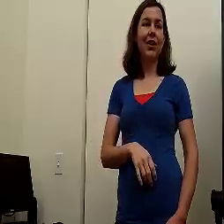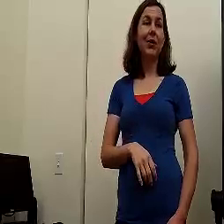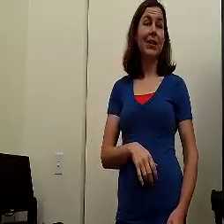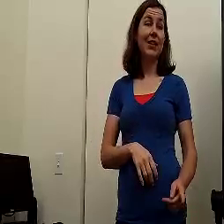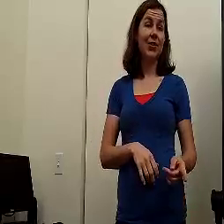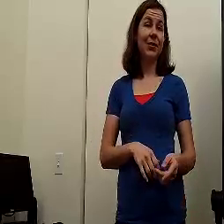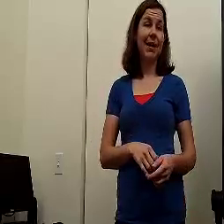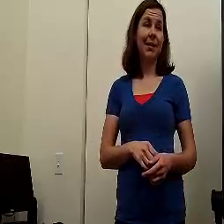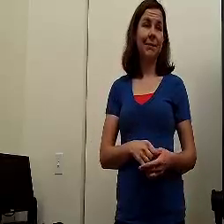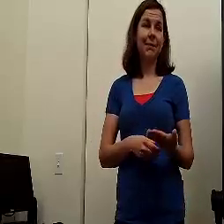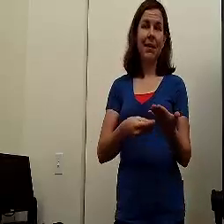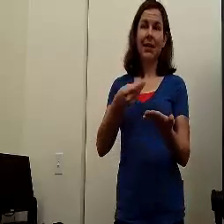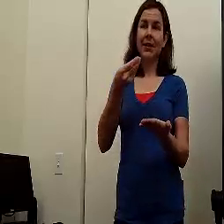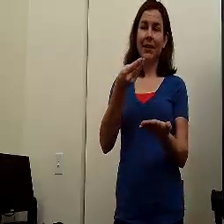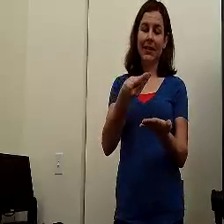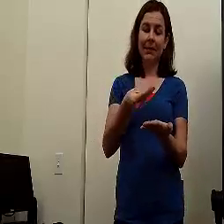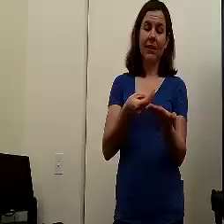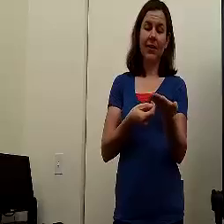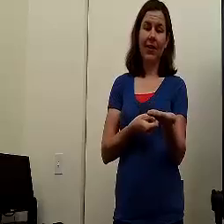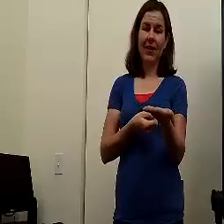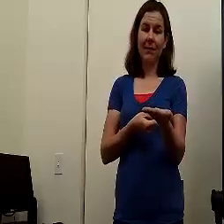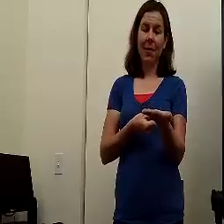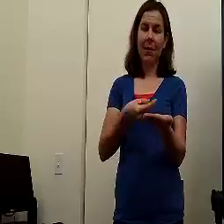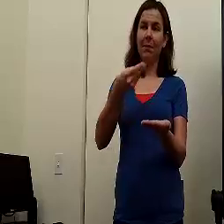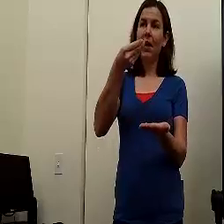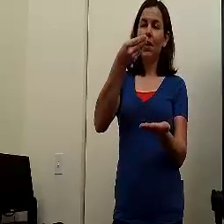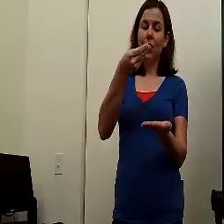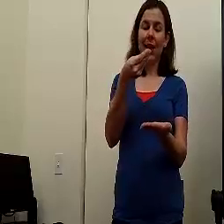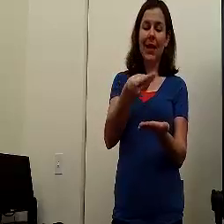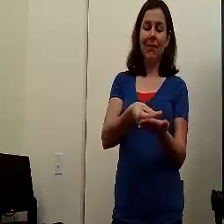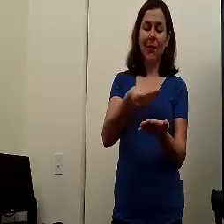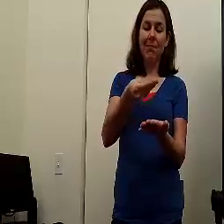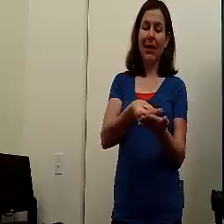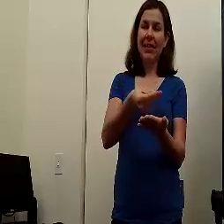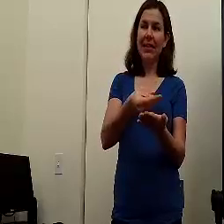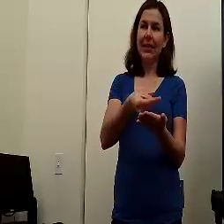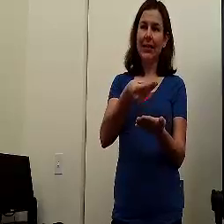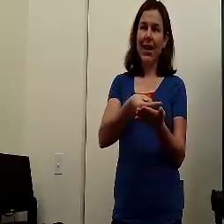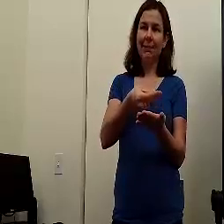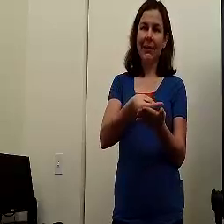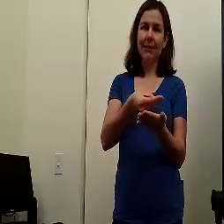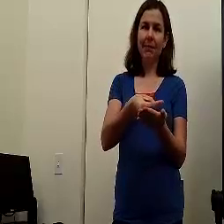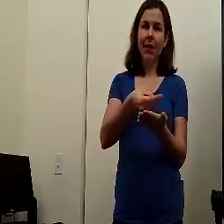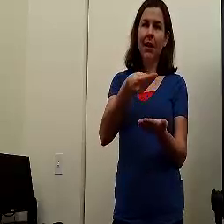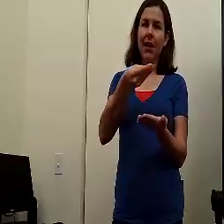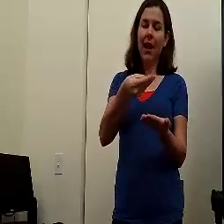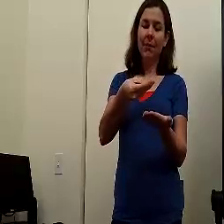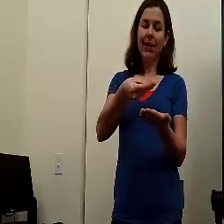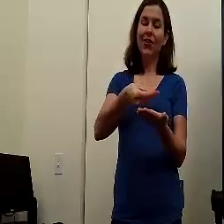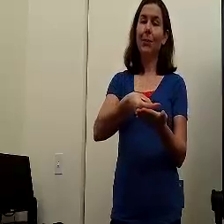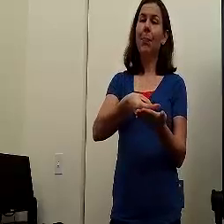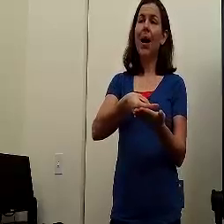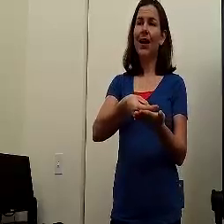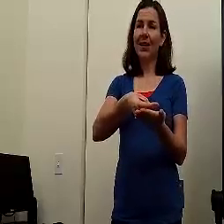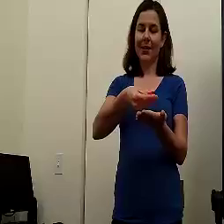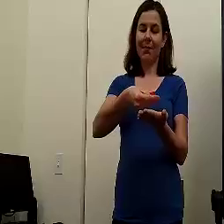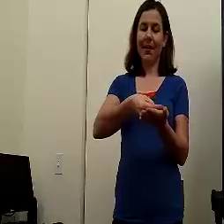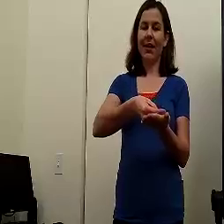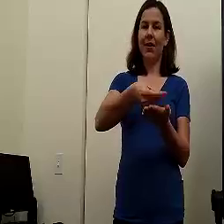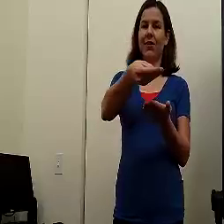Close, you're doing money. So this is your left hand palm up, your right hand for money taps it, and because you're buying something, you're